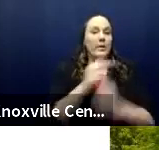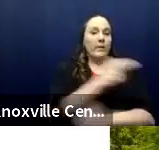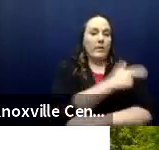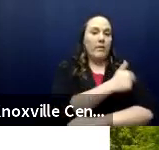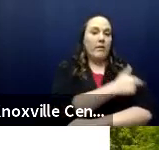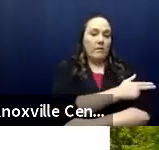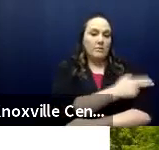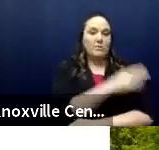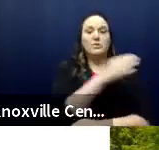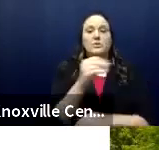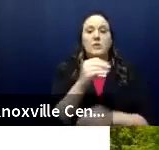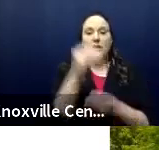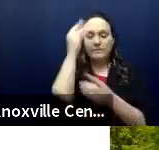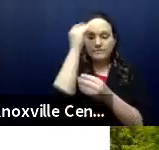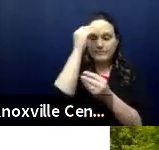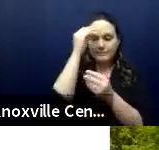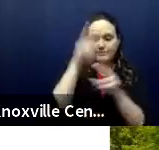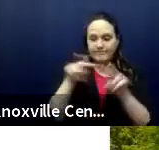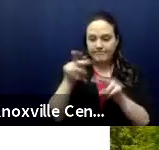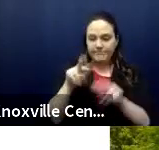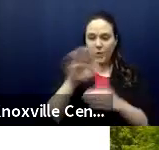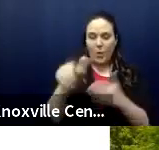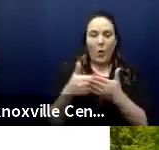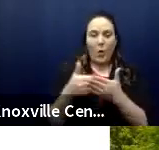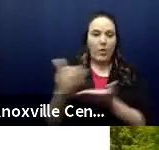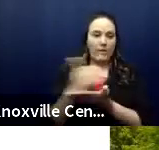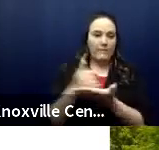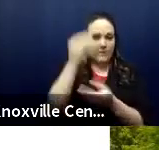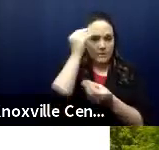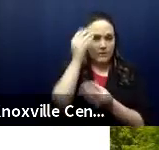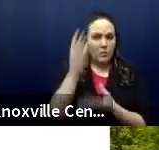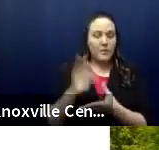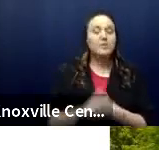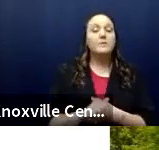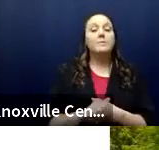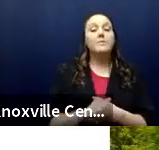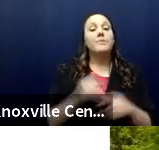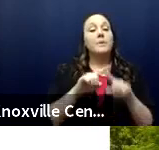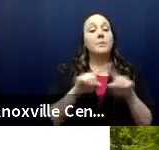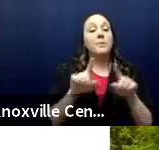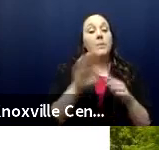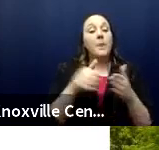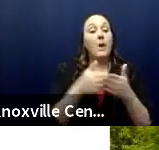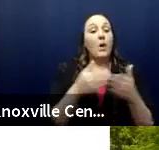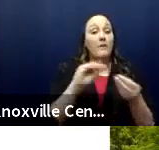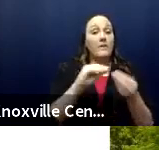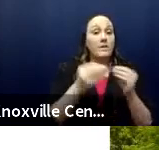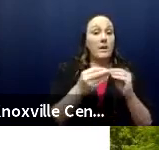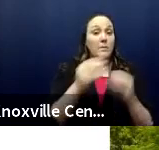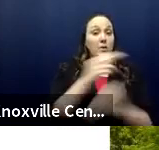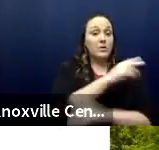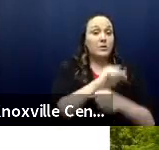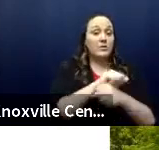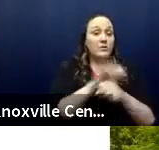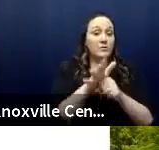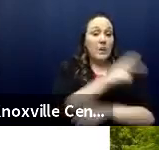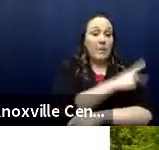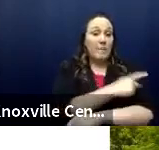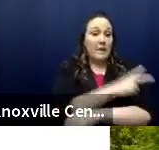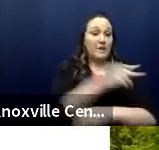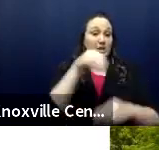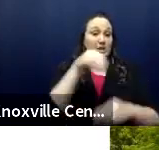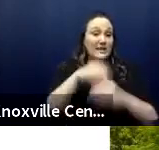data into consideration. However, we do want to note, while the numbers of COVID patients in the hospitals are